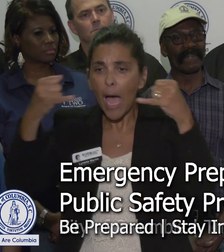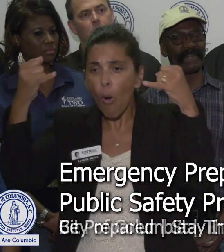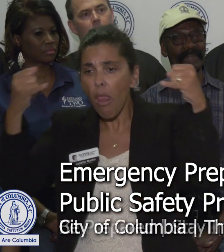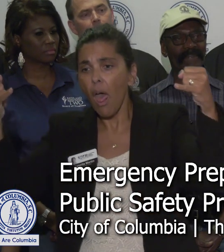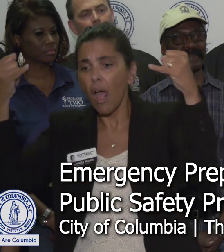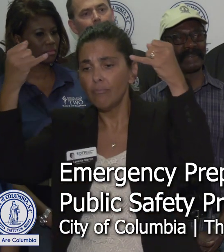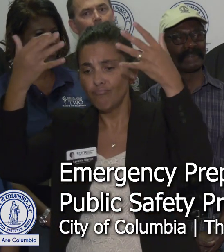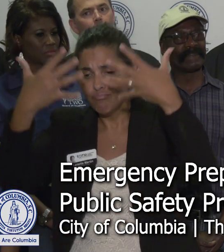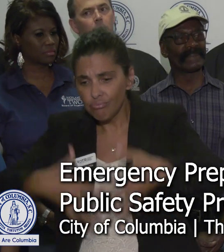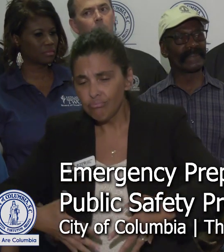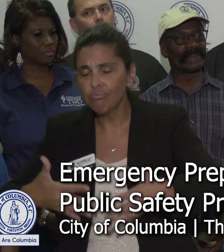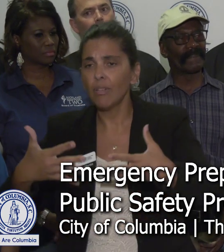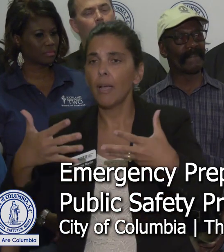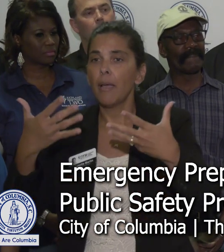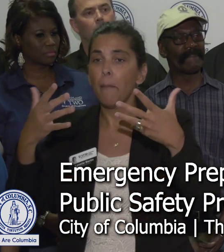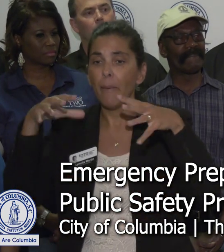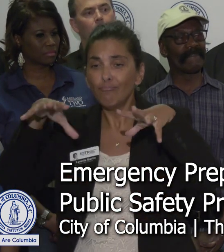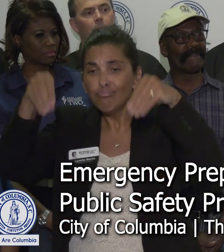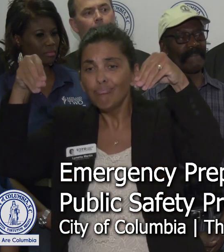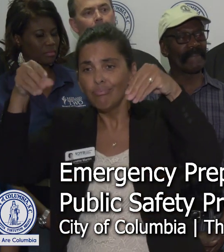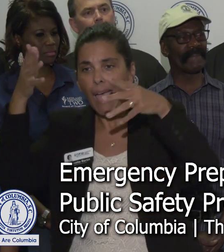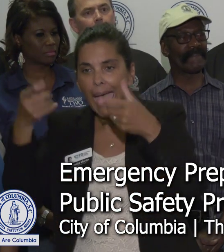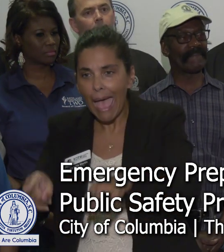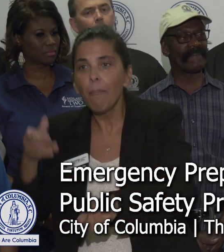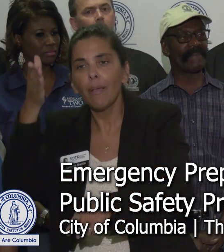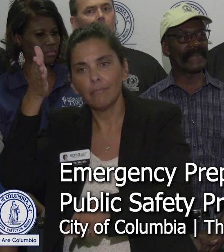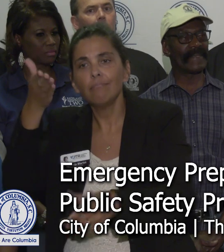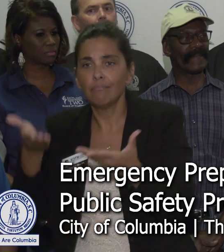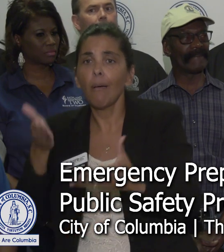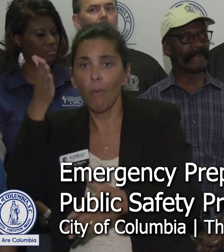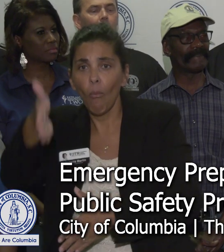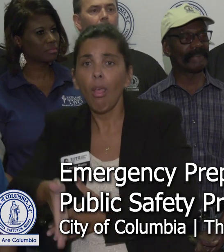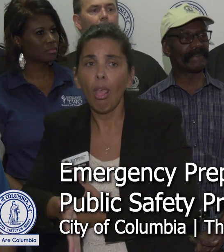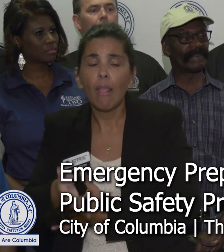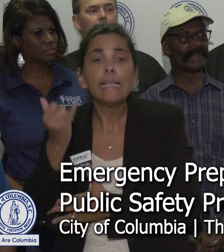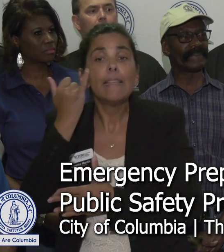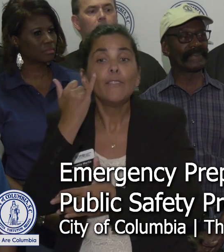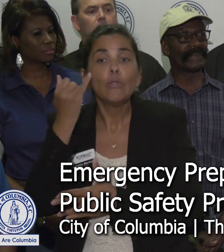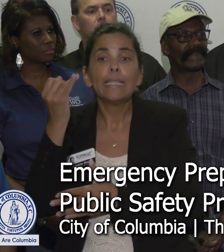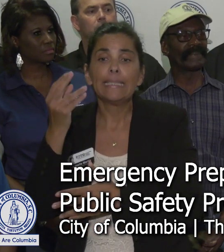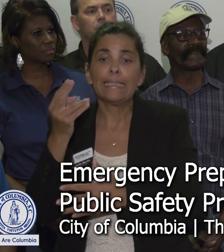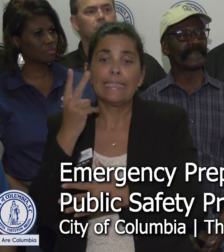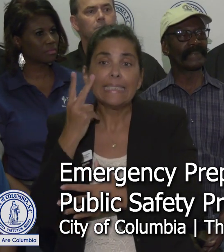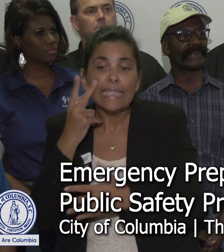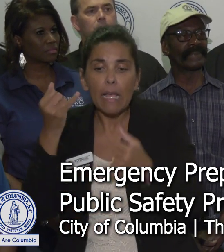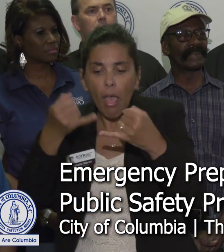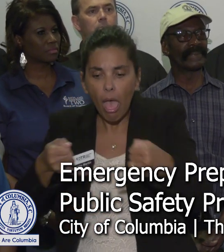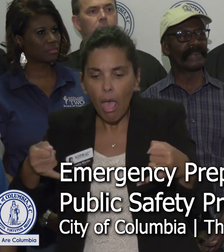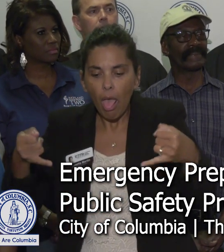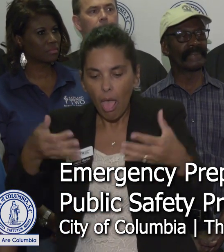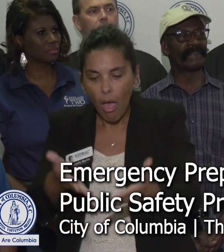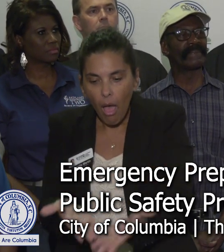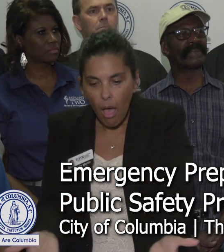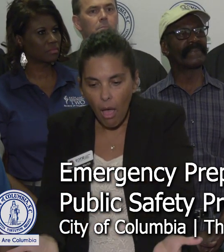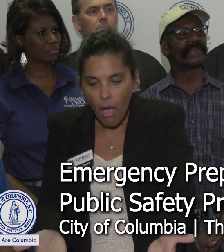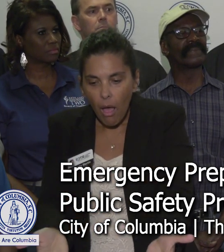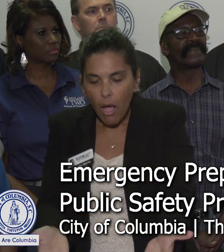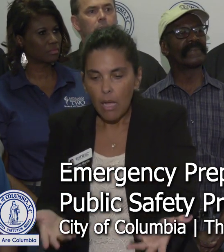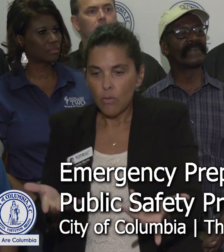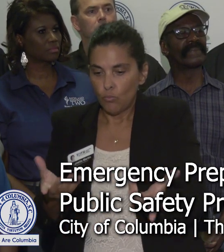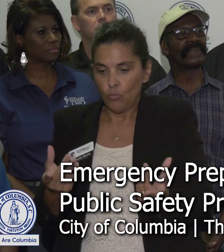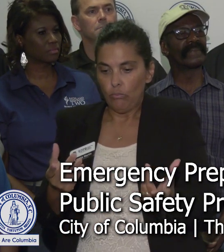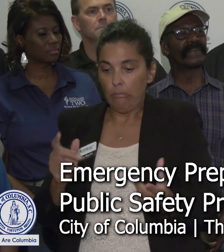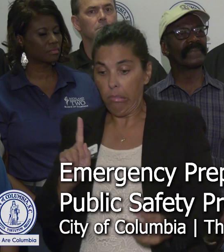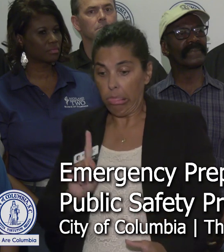lose power at your homes. Just make sure that if you see a down power line, don't go near it. Just treat it as